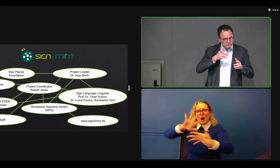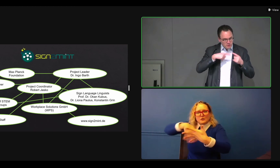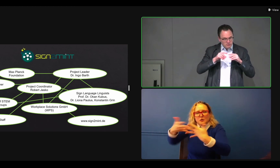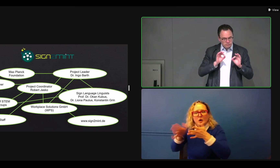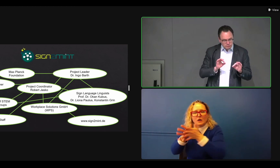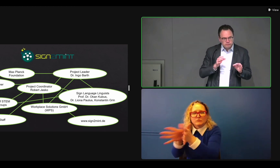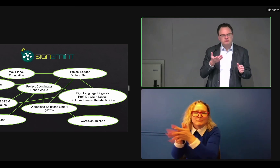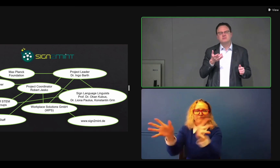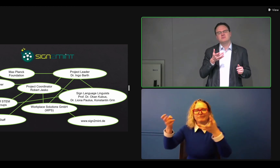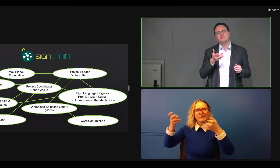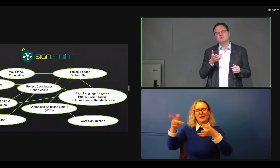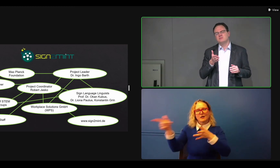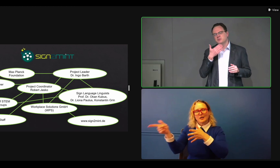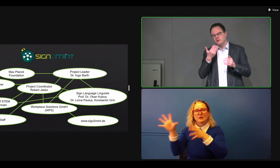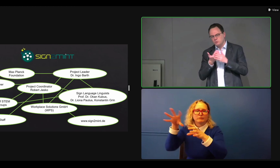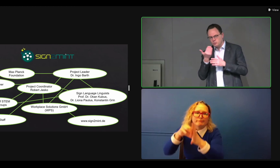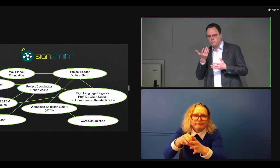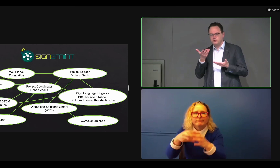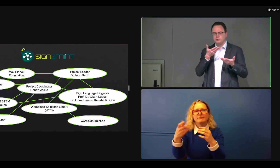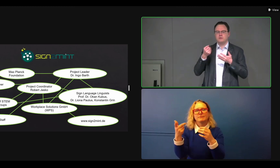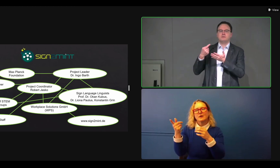linguists about the signs that we were creating,